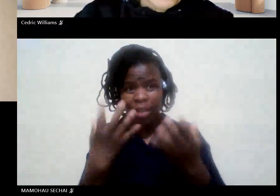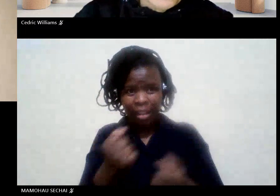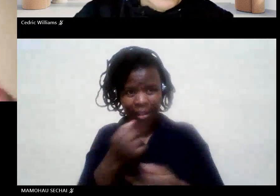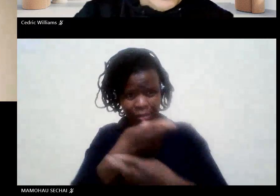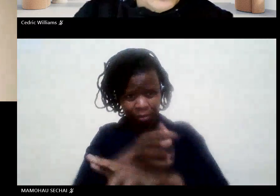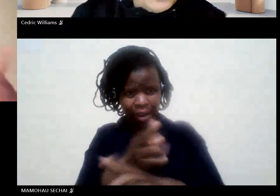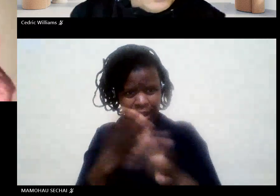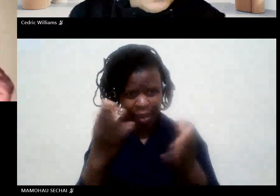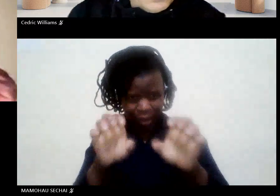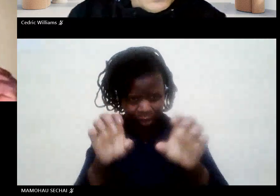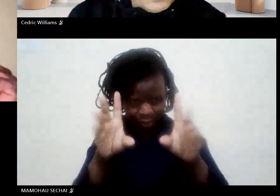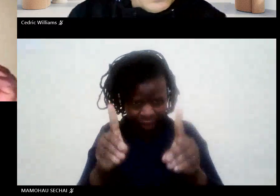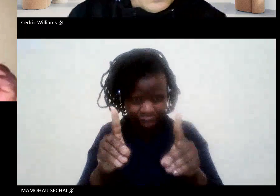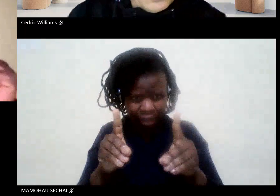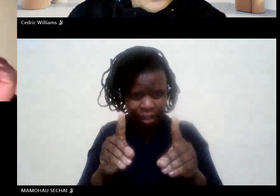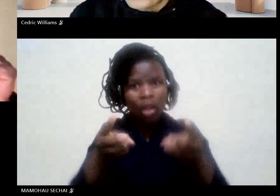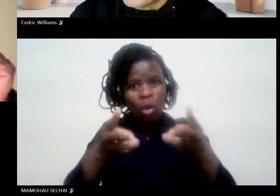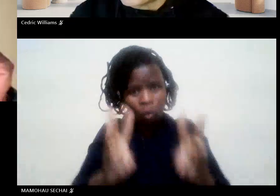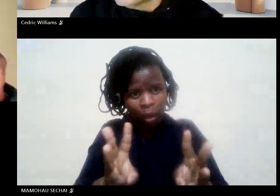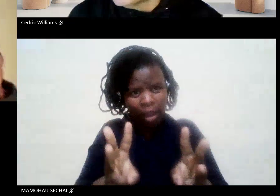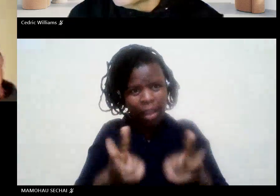education. So what other ways can we